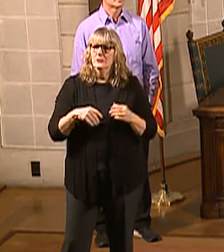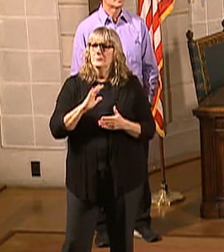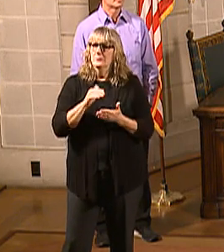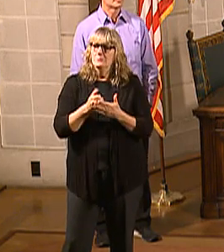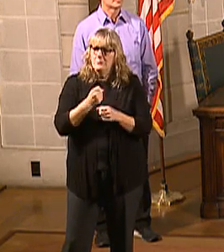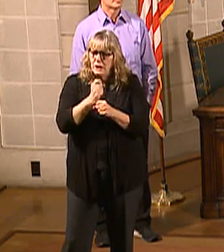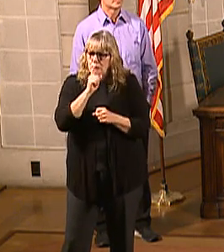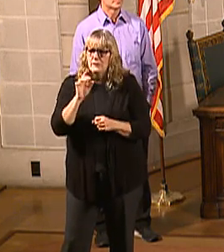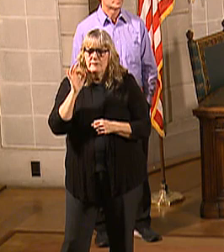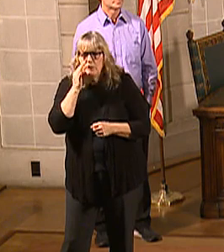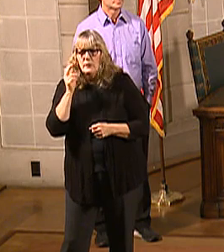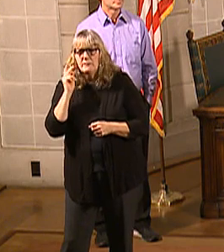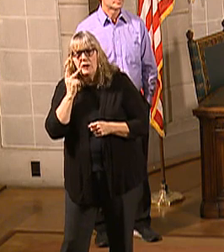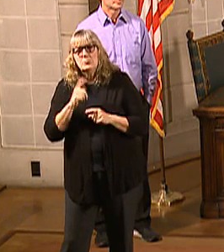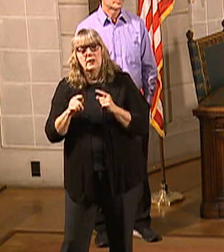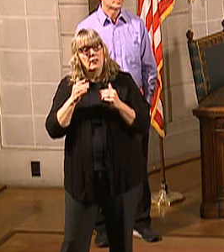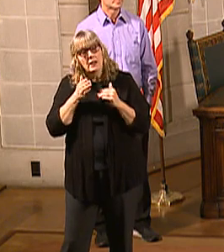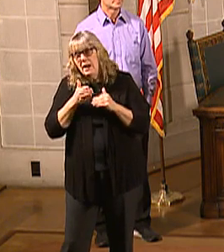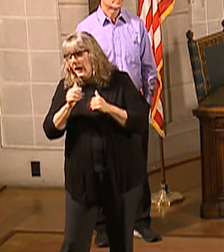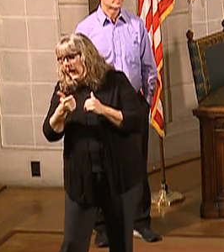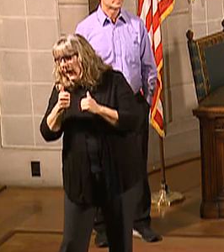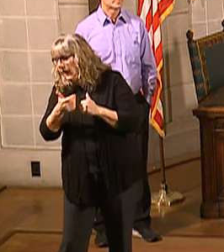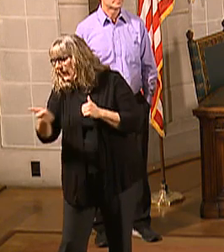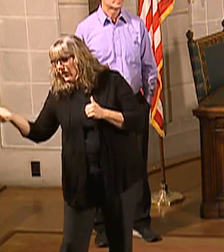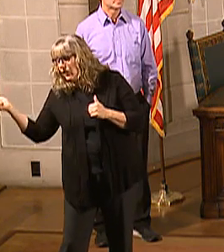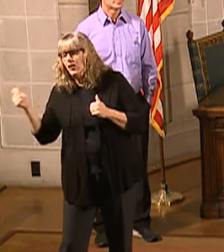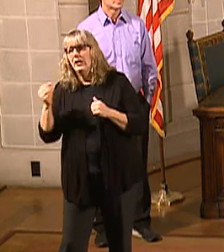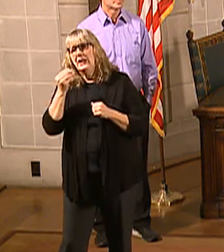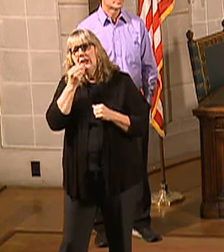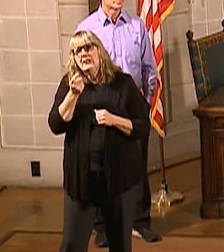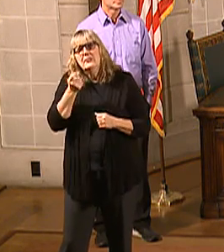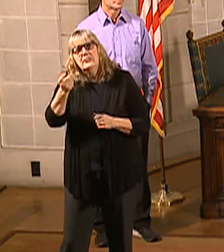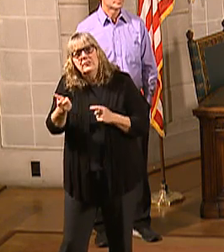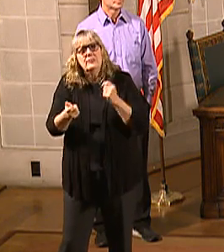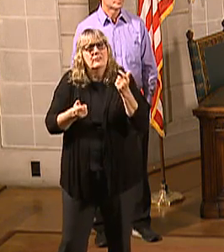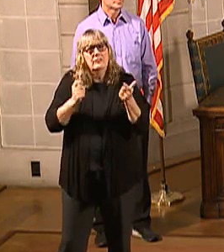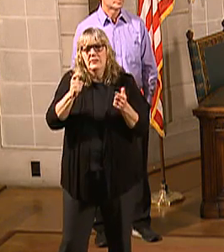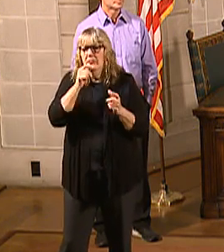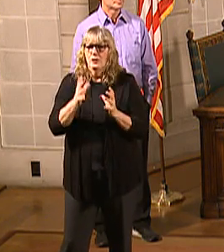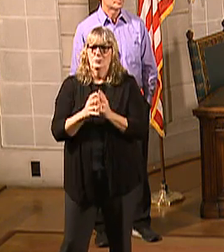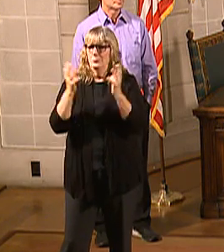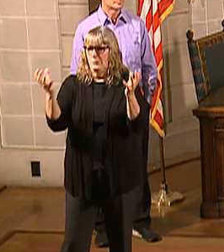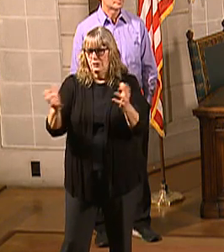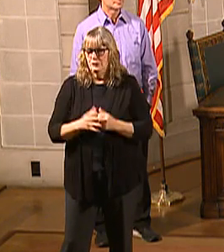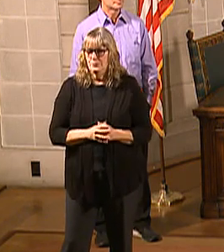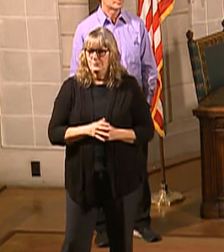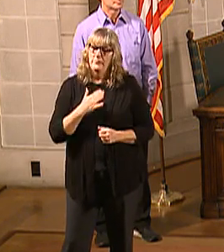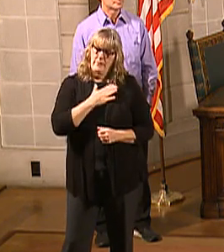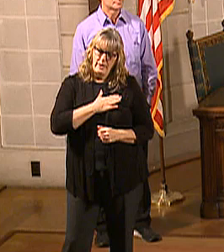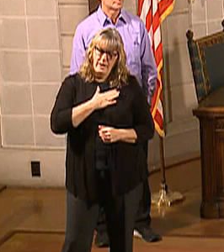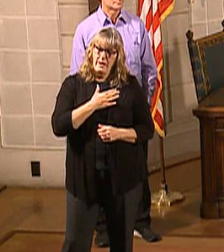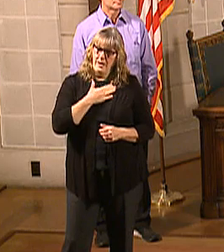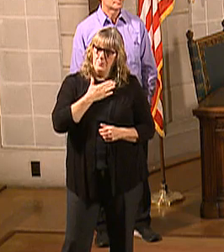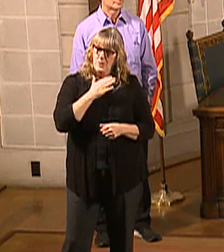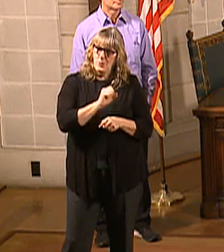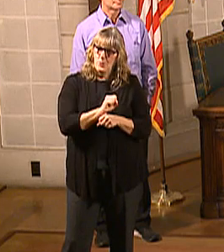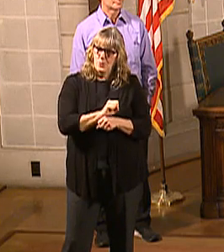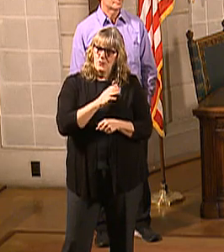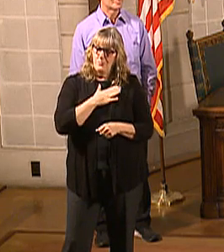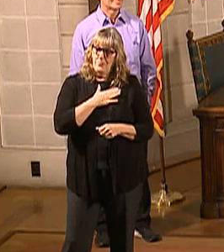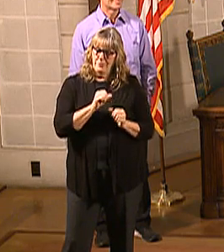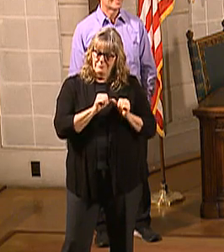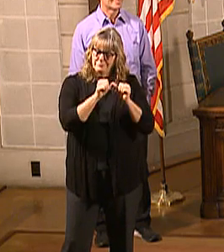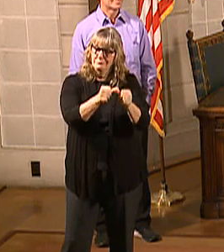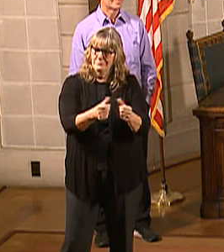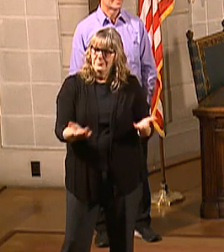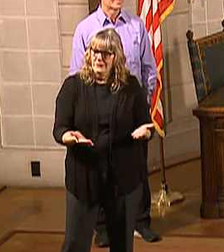fruits and vegetables, but everything after that is eating in moderation. So I'm pleased to continue our work here with the Governor's Office,